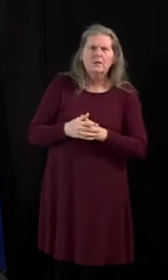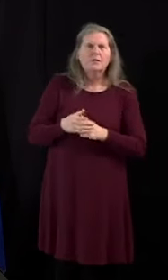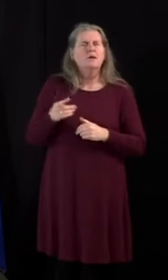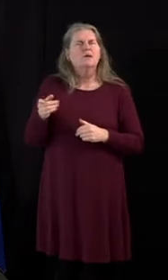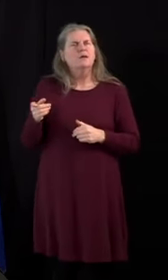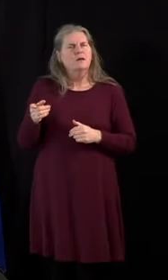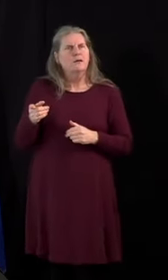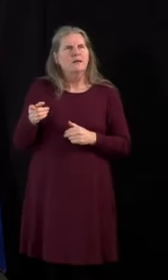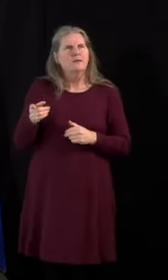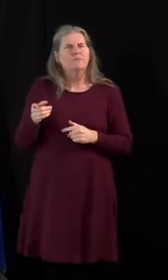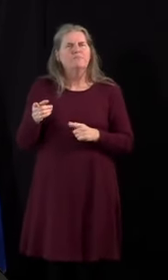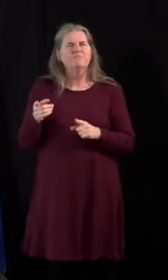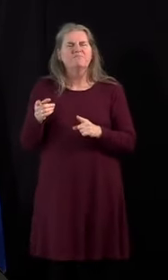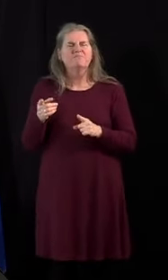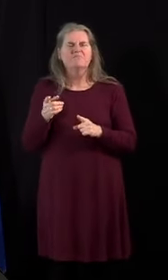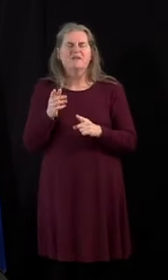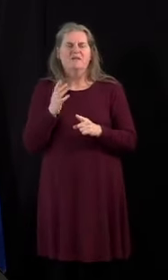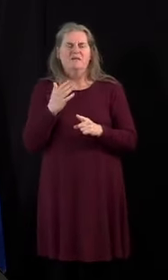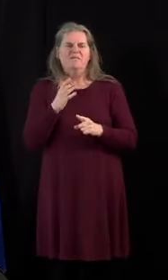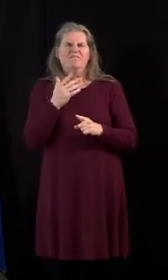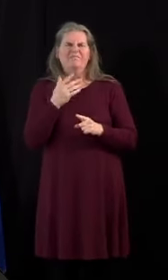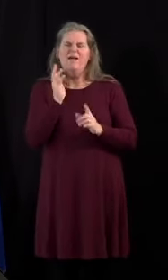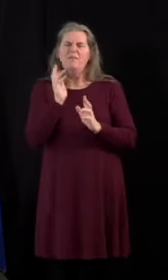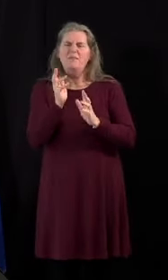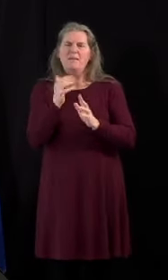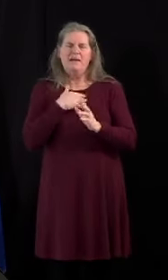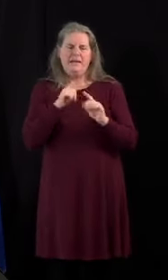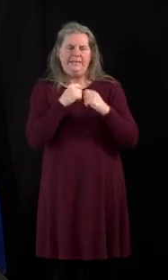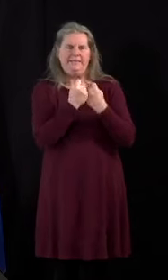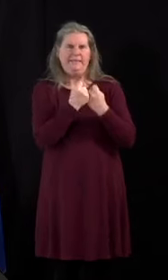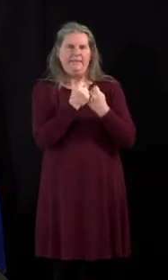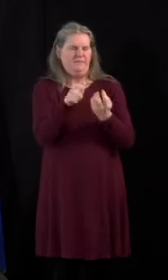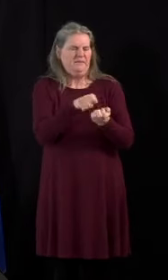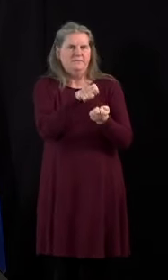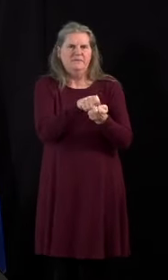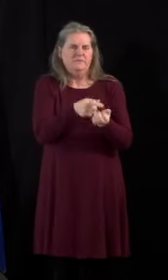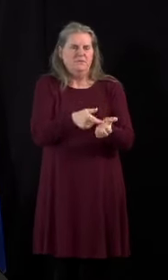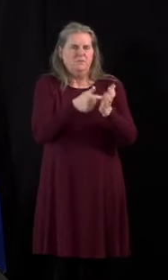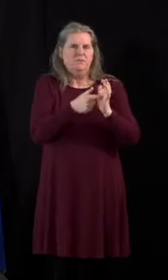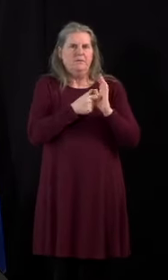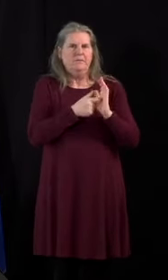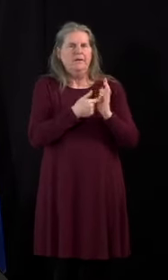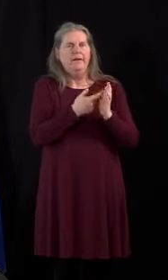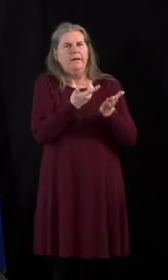Steve, I think it's best to, I'll leave it to our team to define which documentation